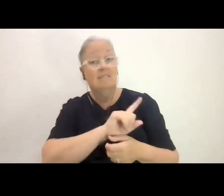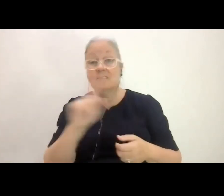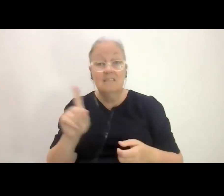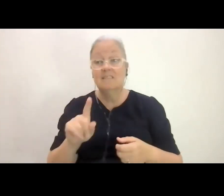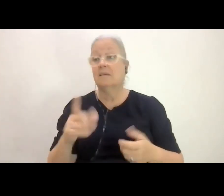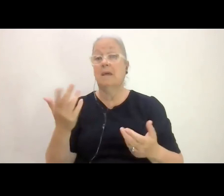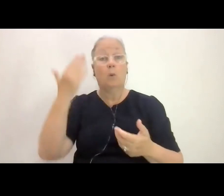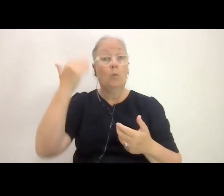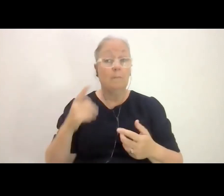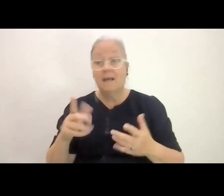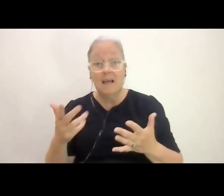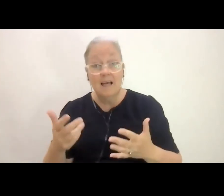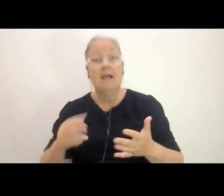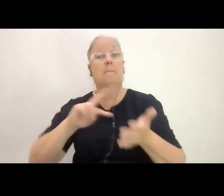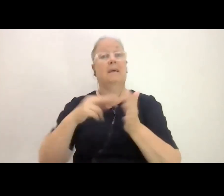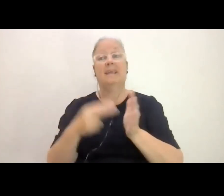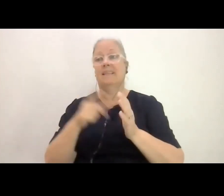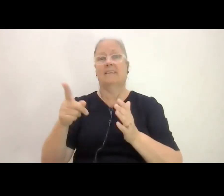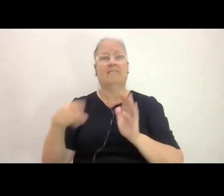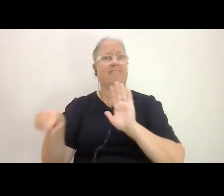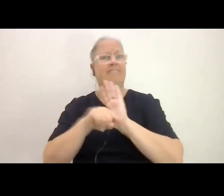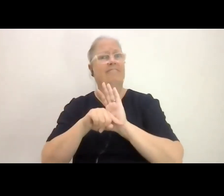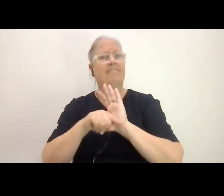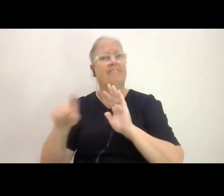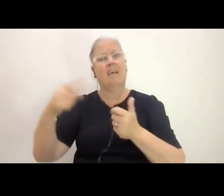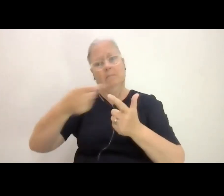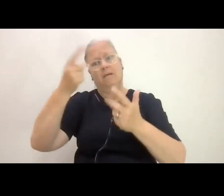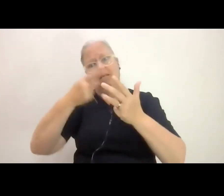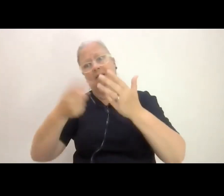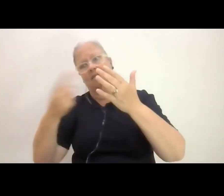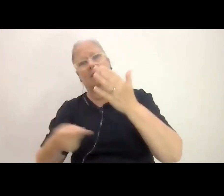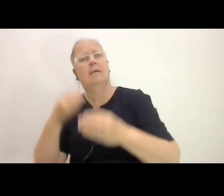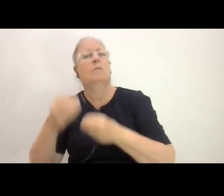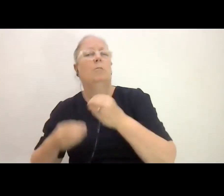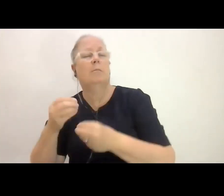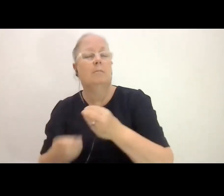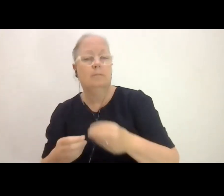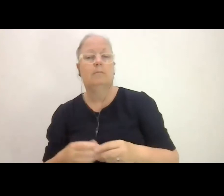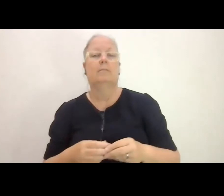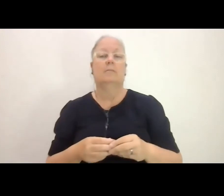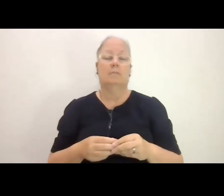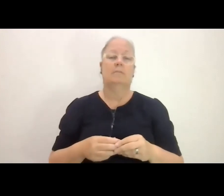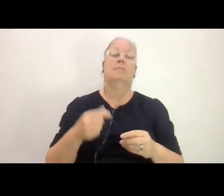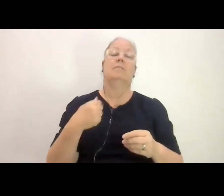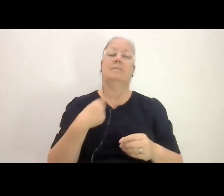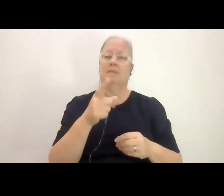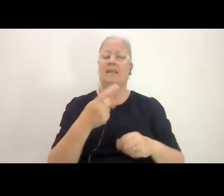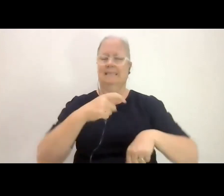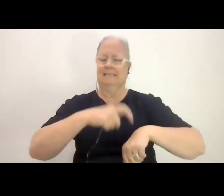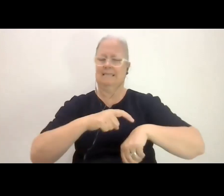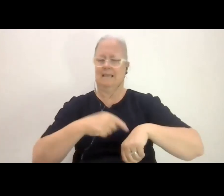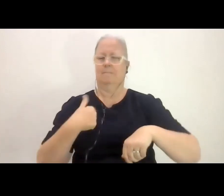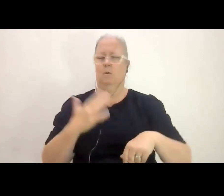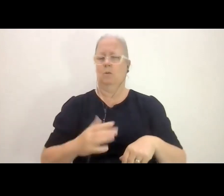and mental health needs. The last one that maybe I will just briefly mention, because in the interest of the time, I